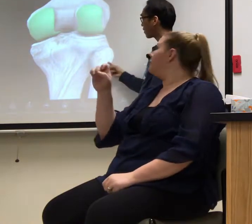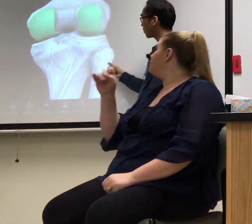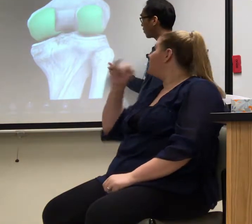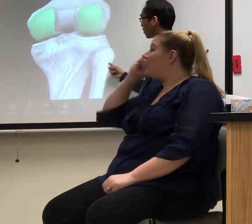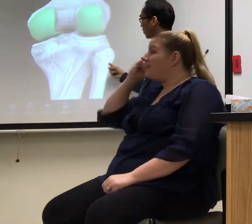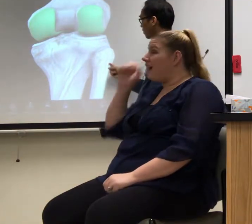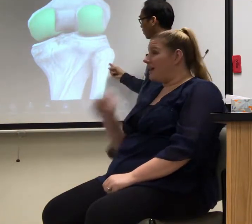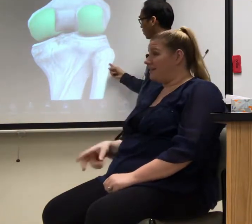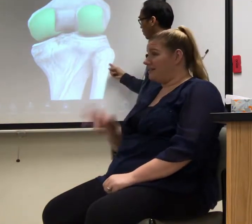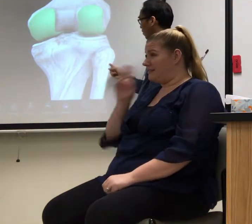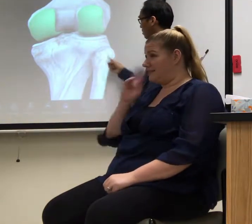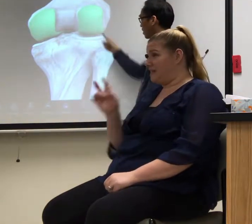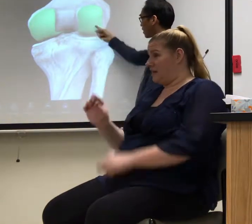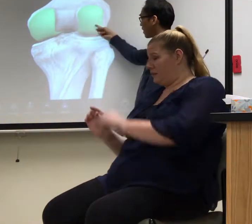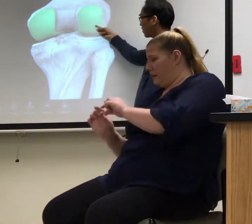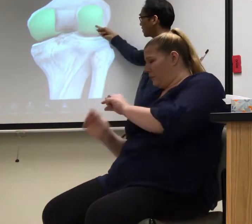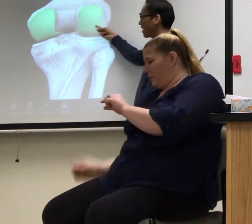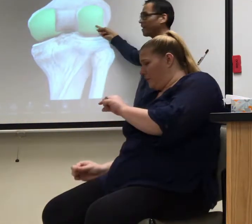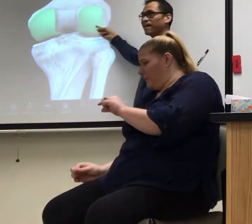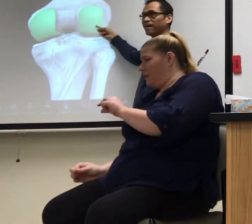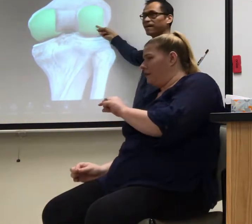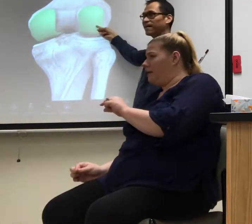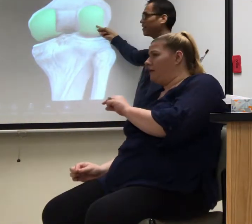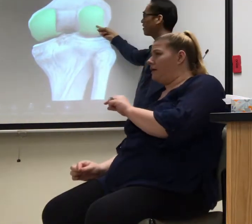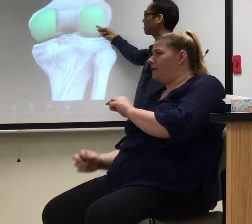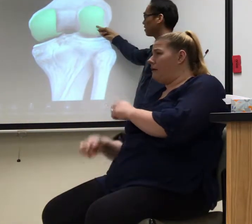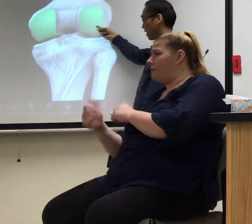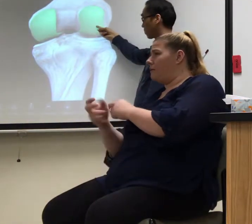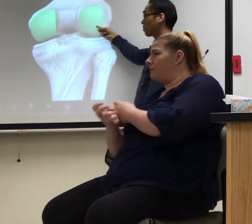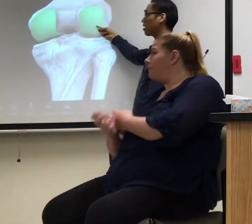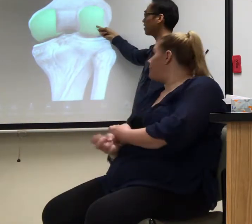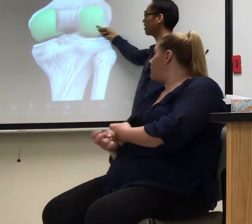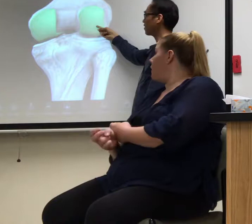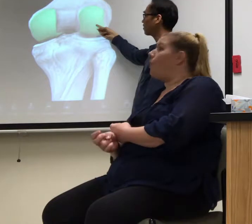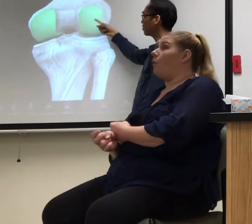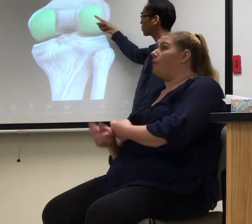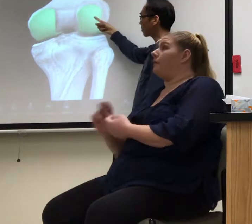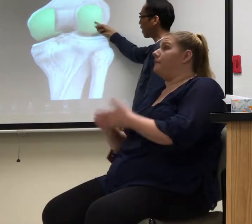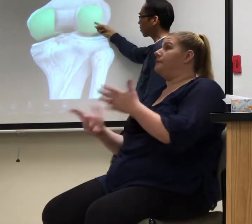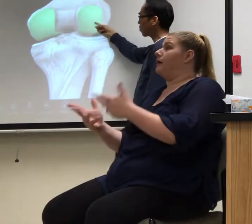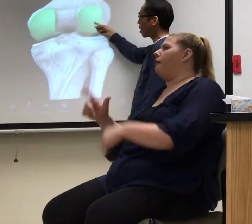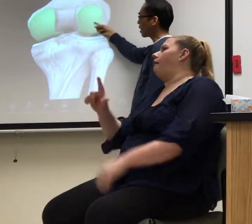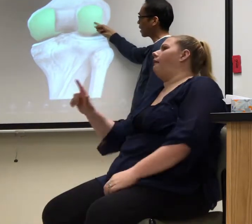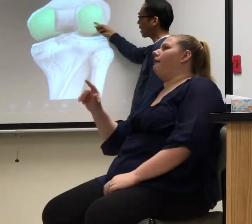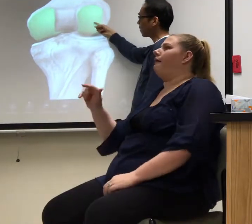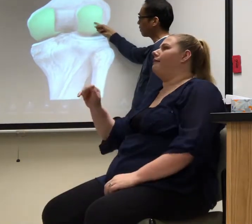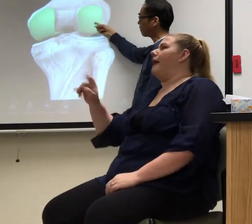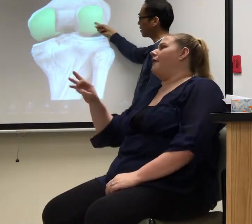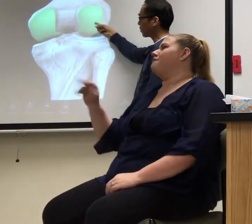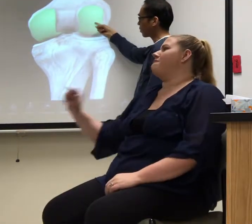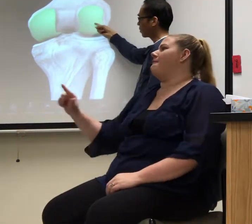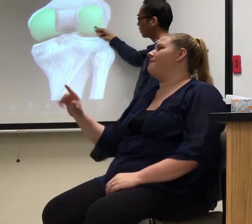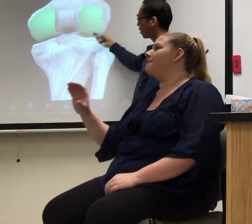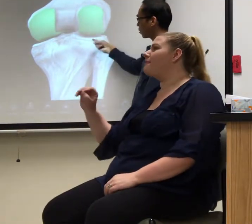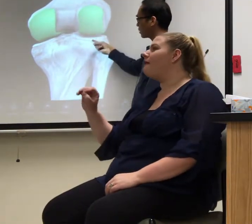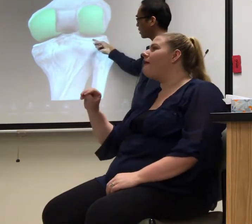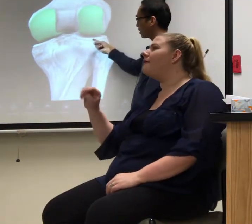that's lateral, which condyle is that? The lateral condyle. So the lateral condyle of